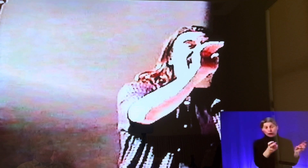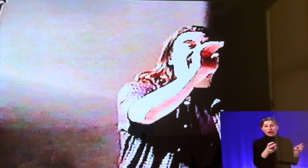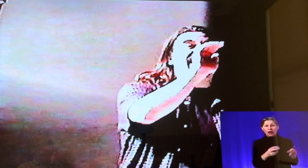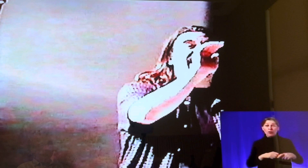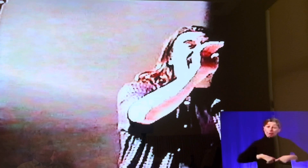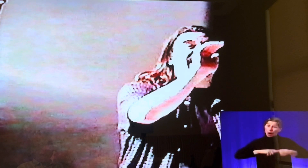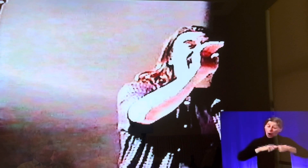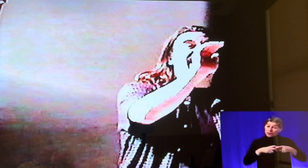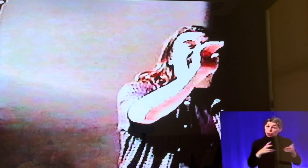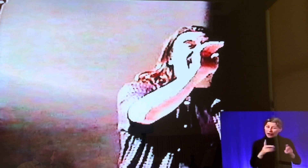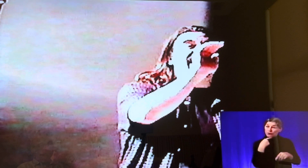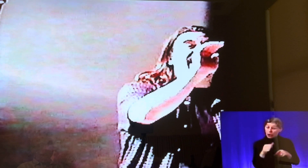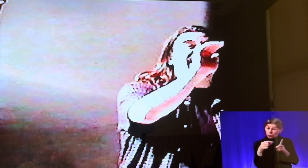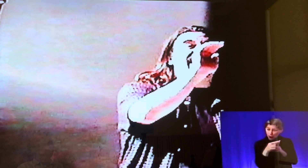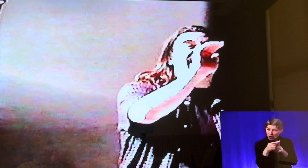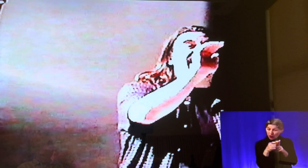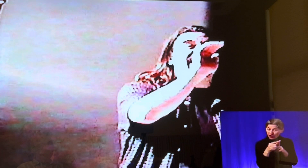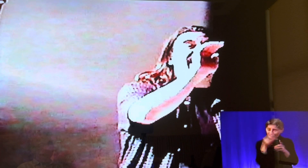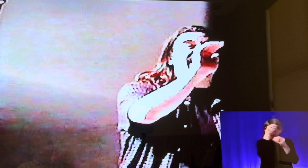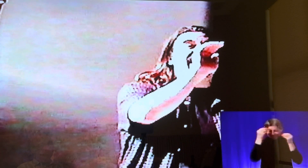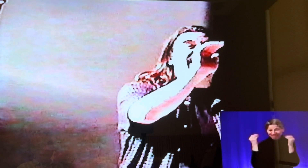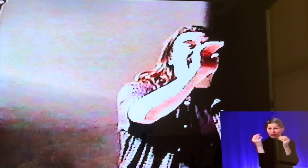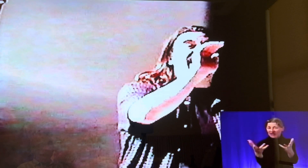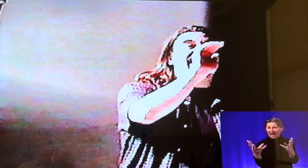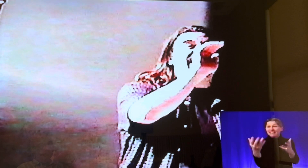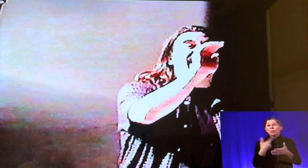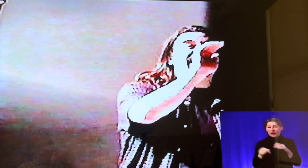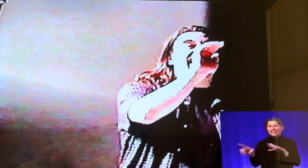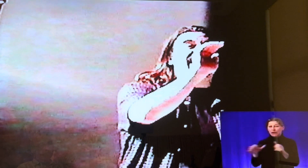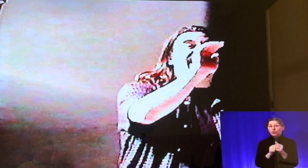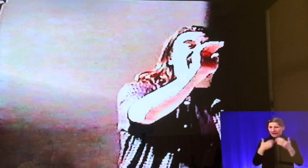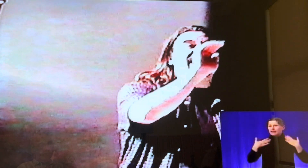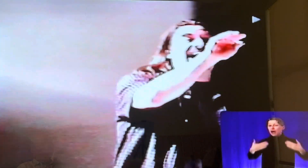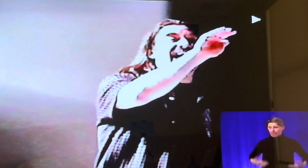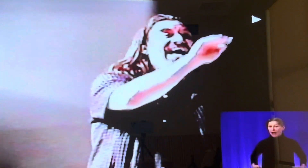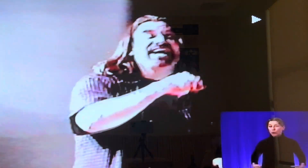expert relays what he's done with his non-manual markers.